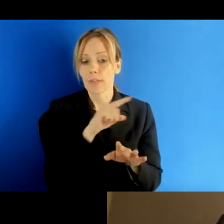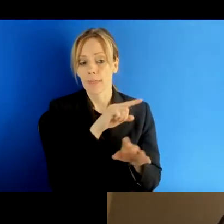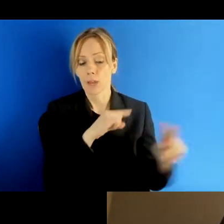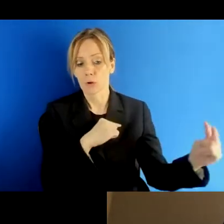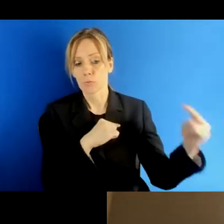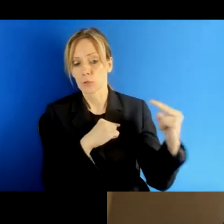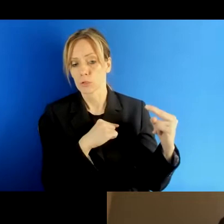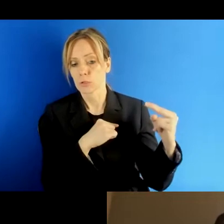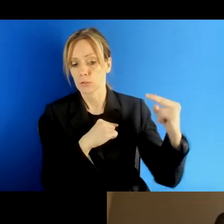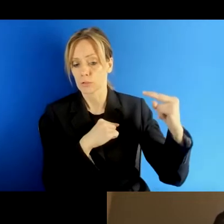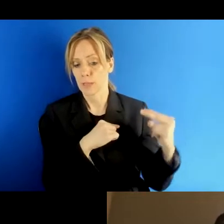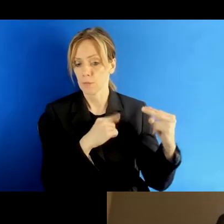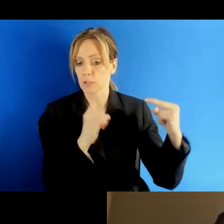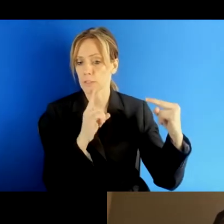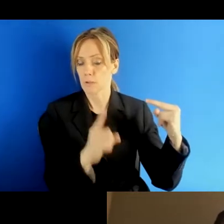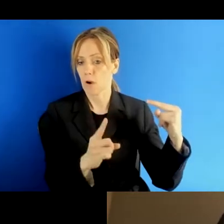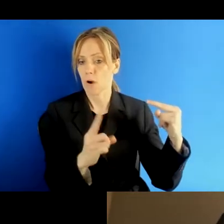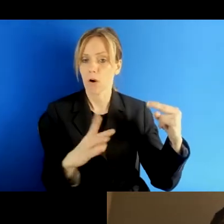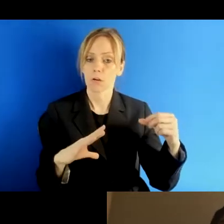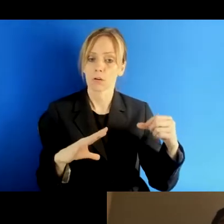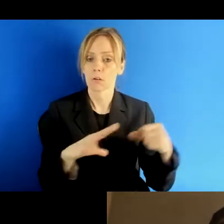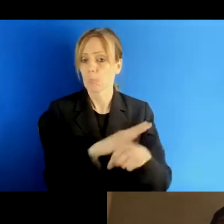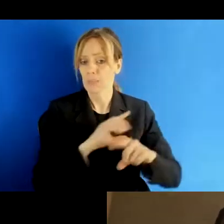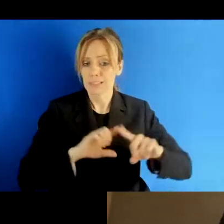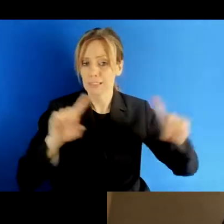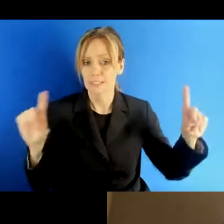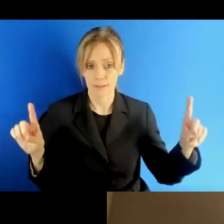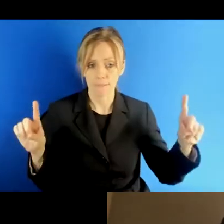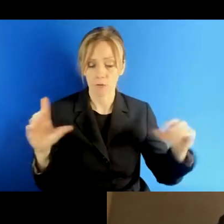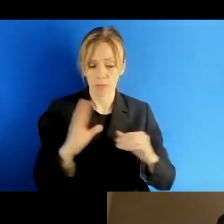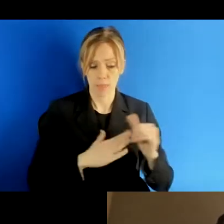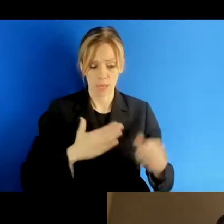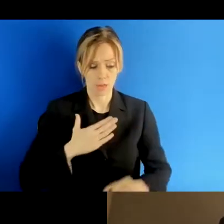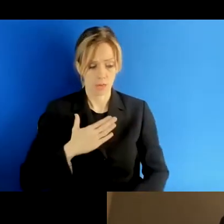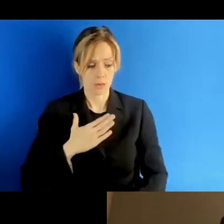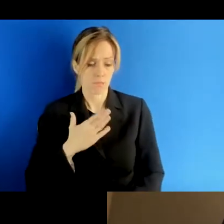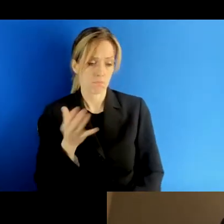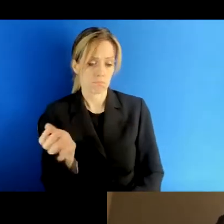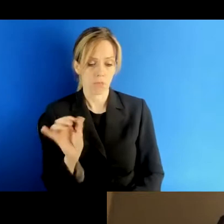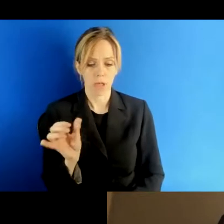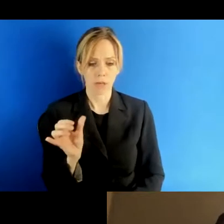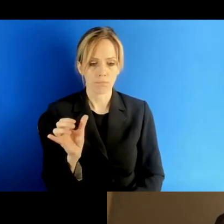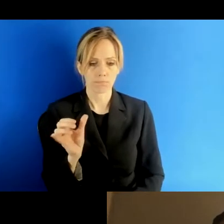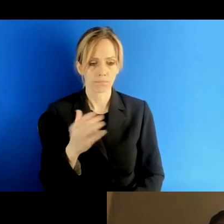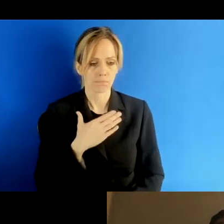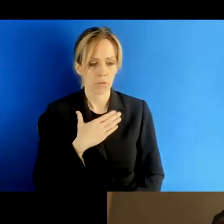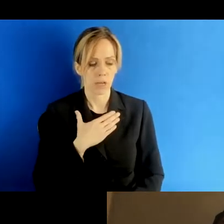are completely different than like from